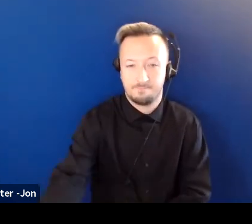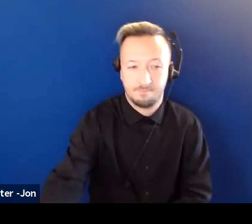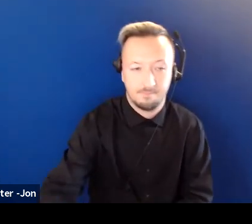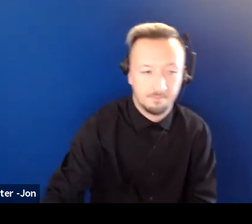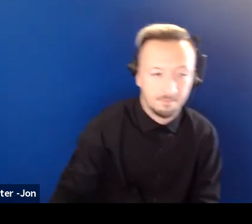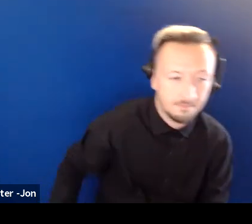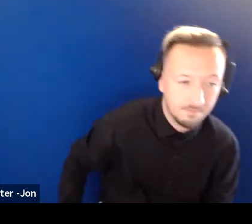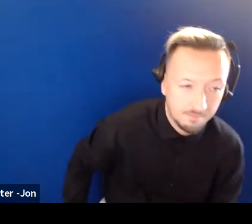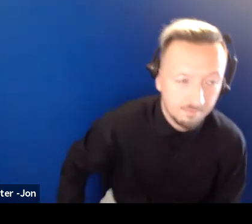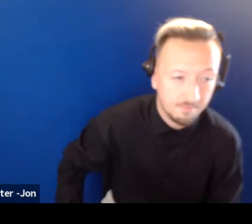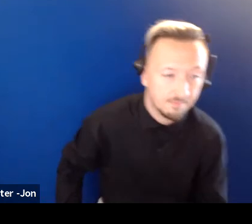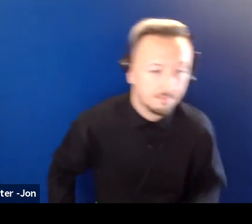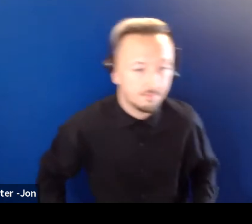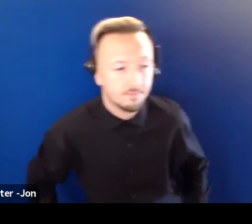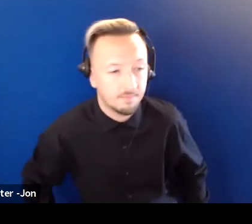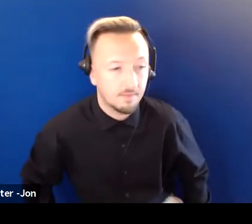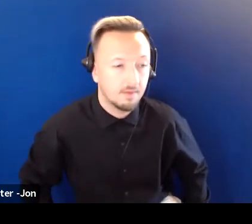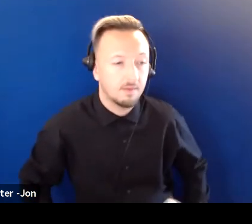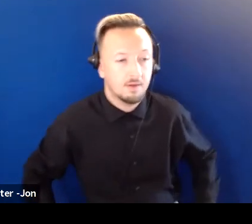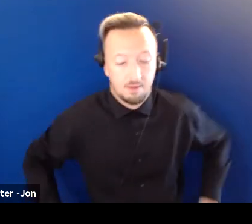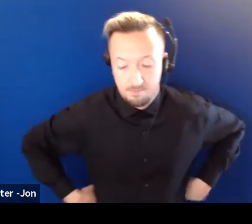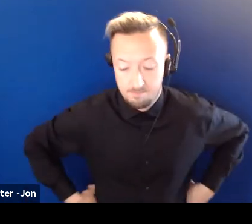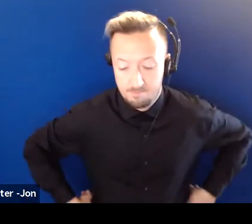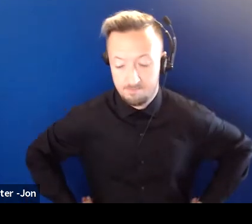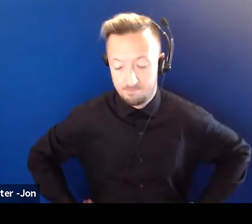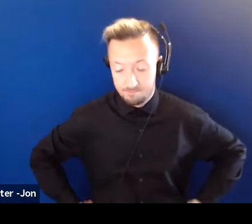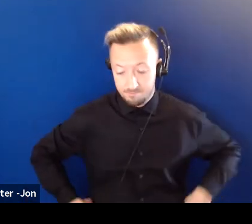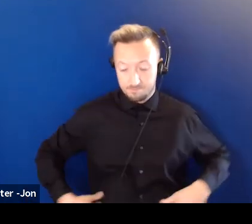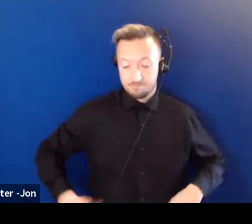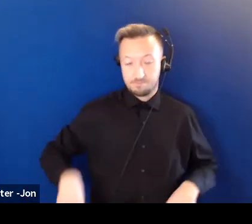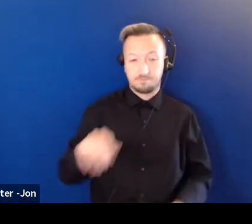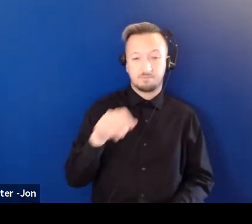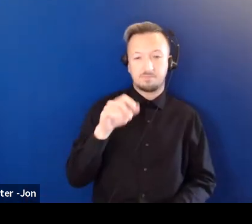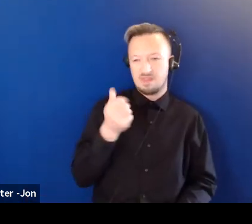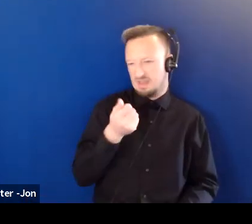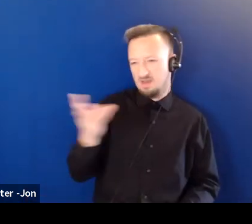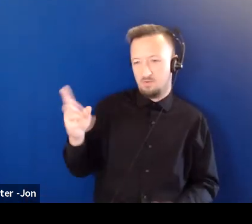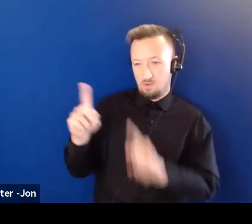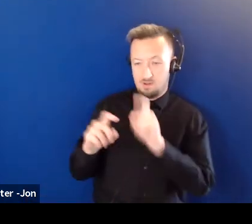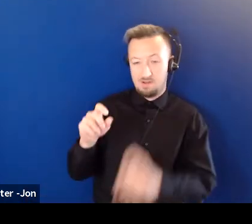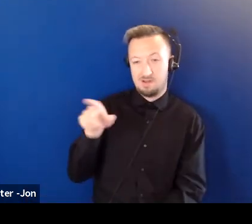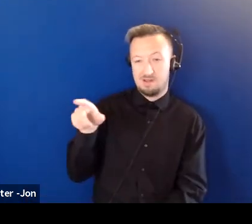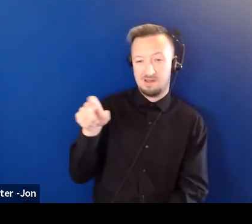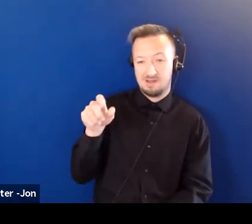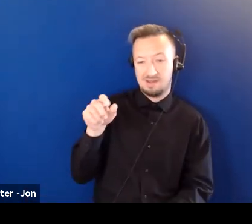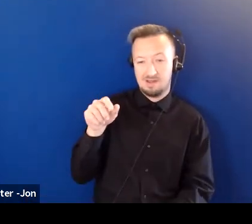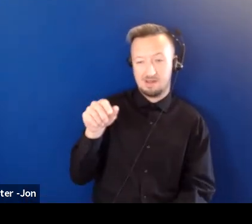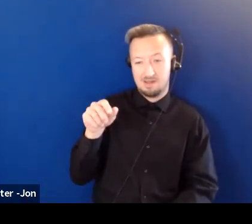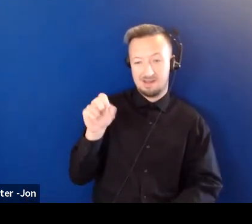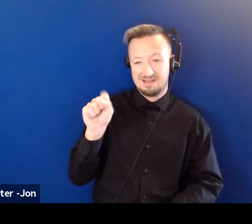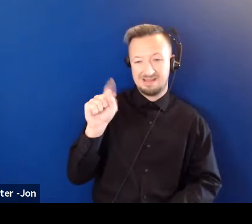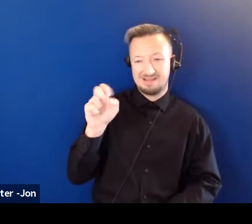Okay, this is Kim again. So we have several. So coming from Stevie, how do you accomplish an inclusive group